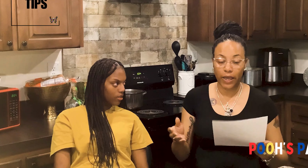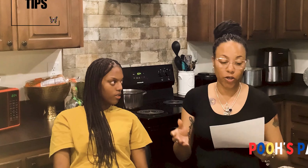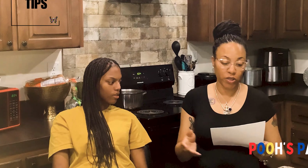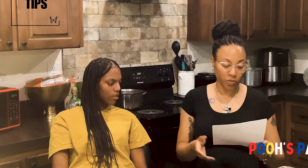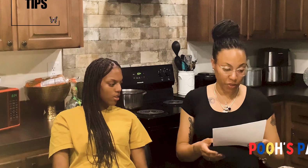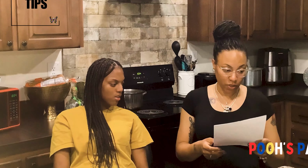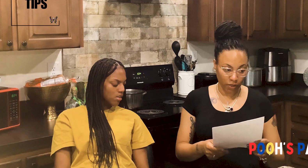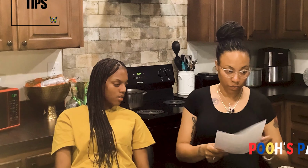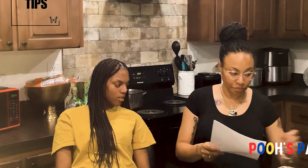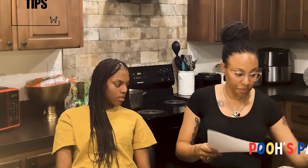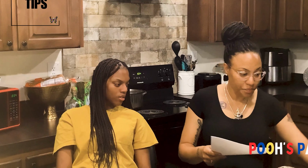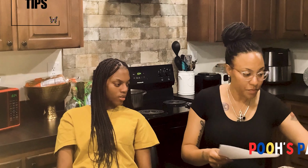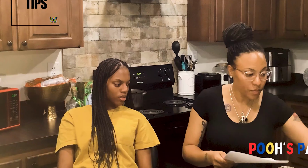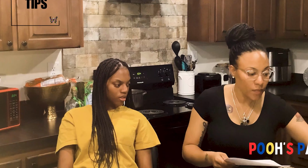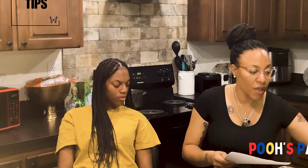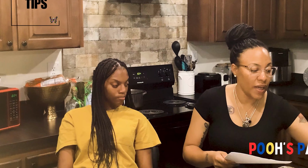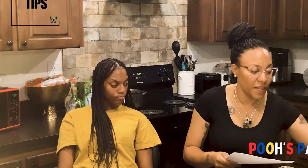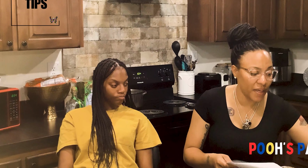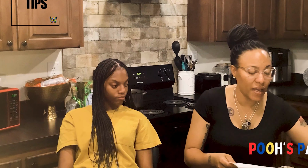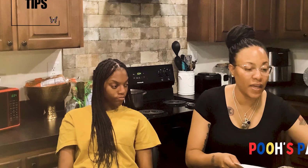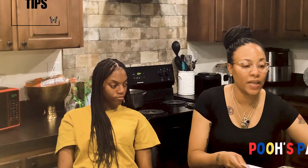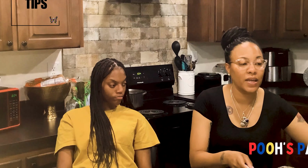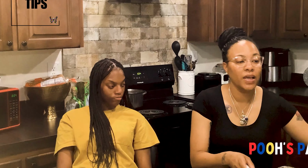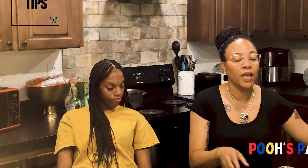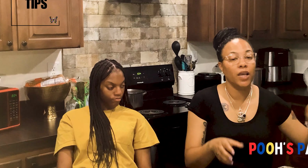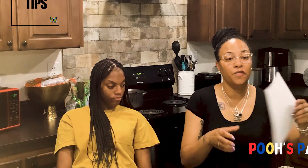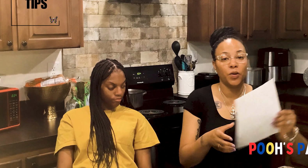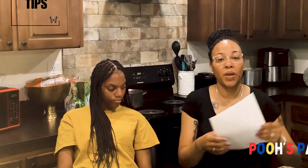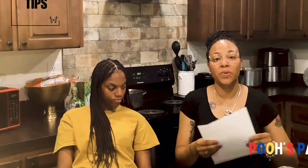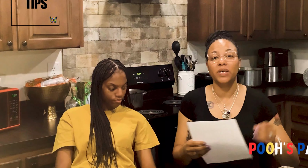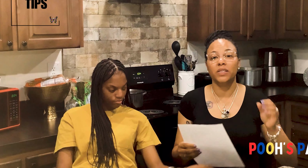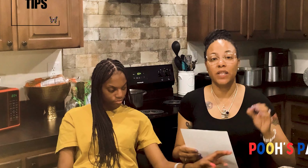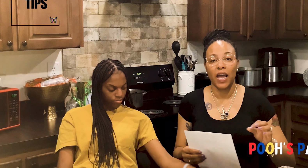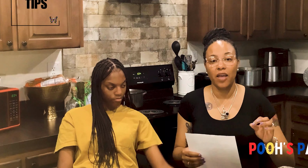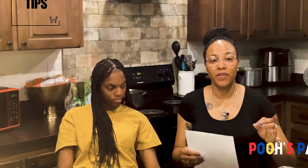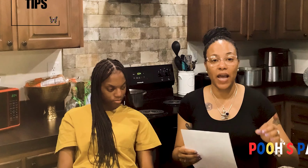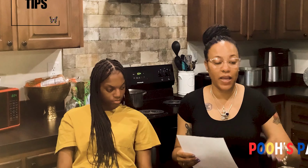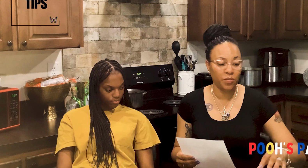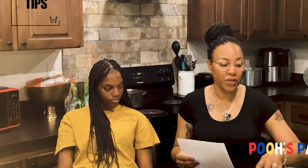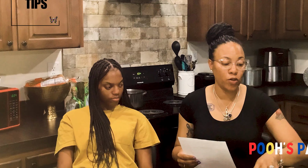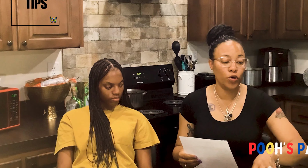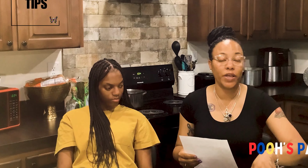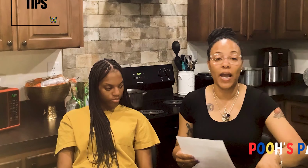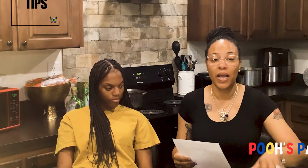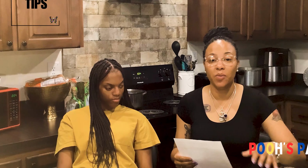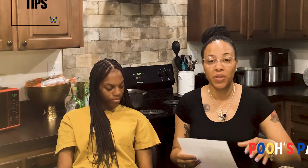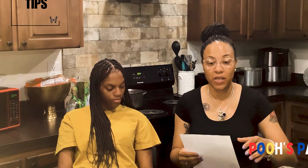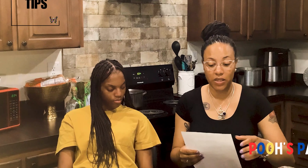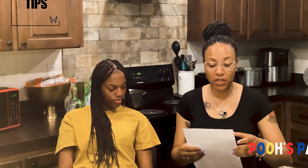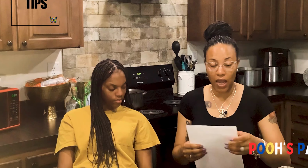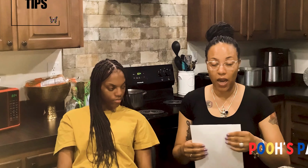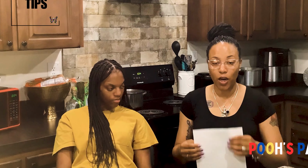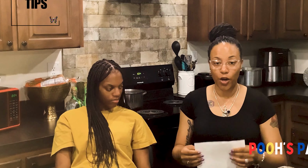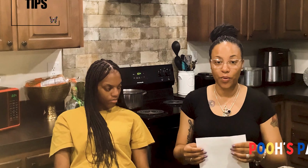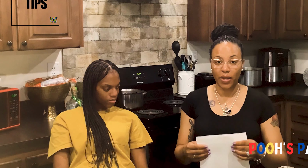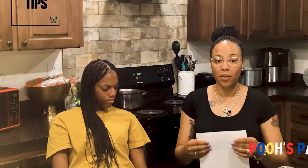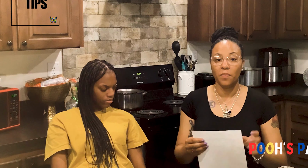or disability. And then if your baby does not have an IEP or their IEP is not current, make